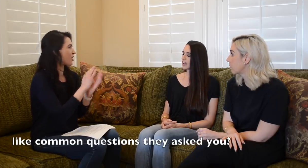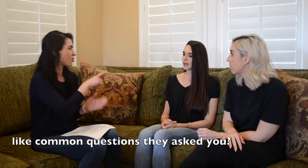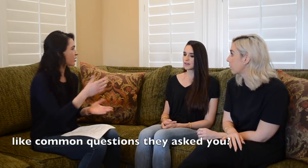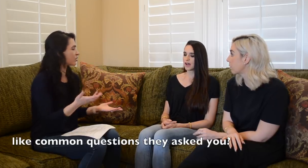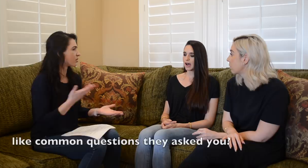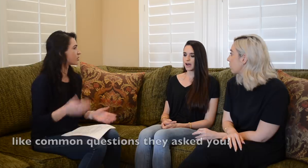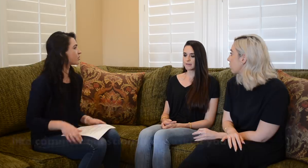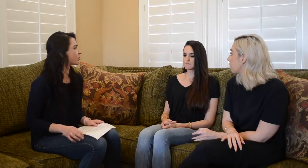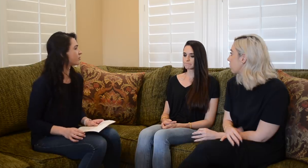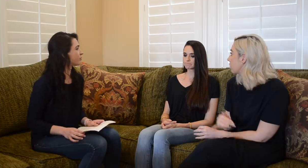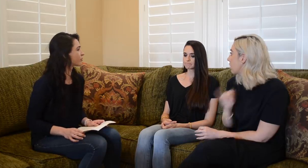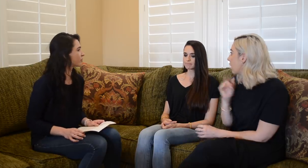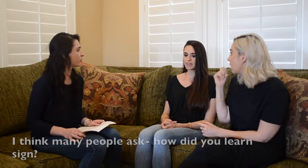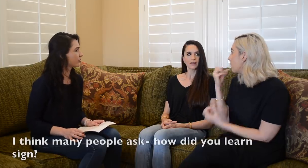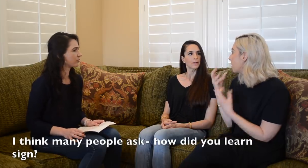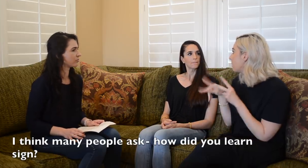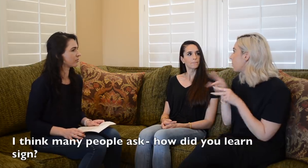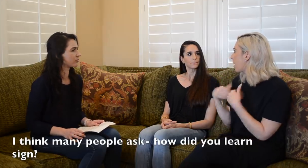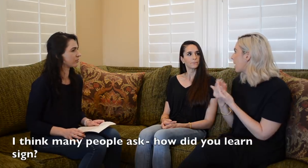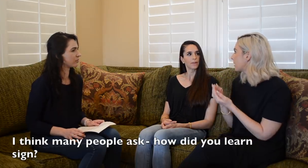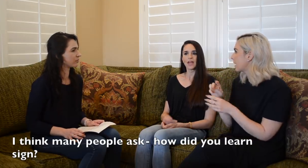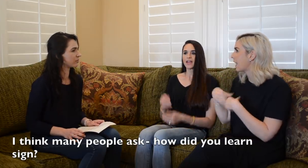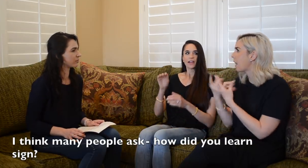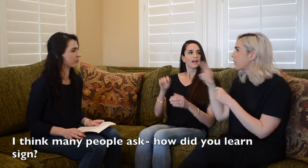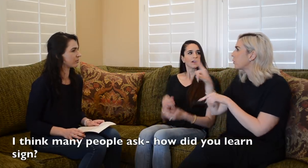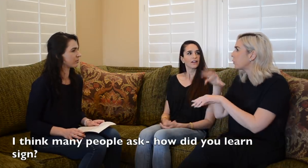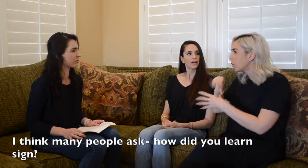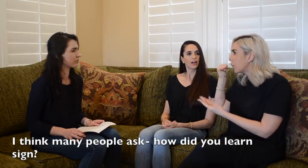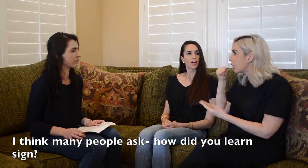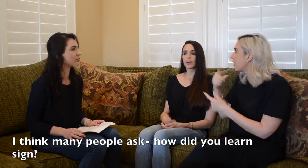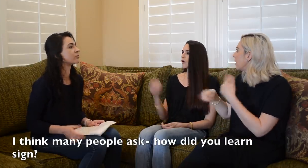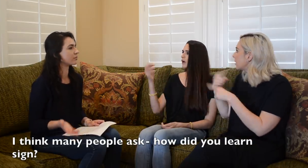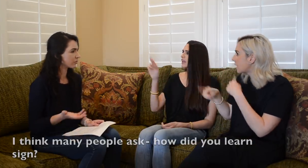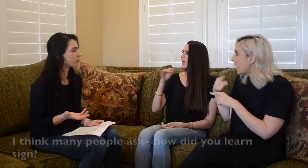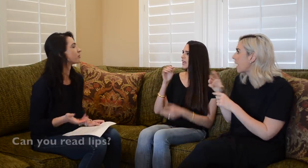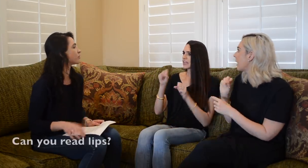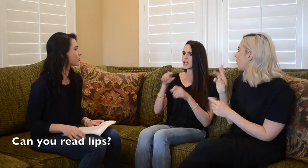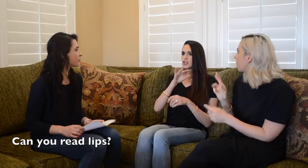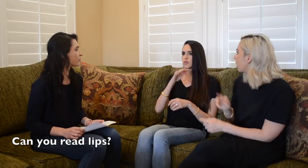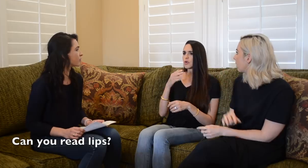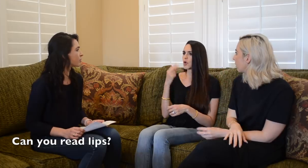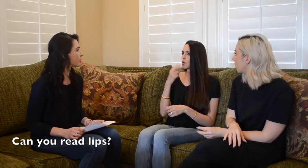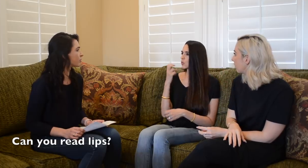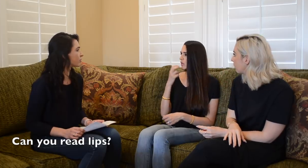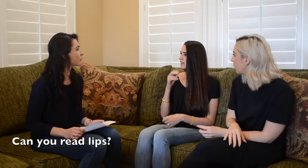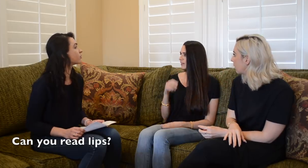Yeah. I think many people ask, like, how did you learn or sign? Can you read